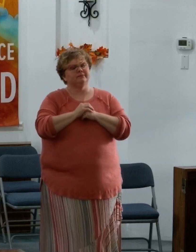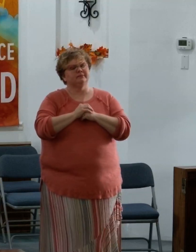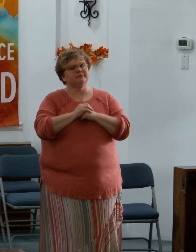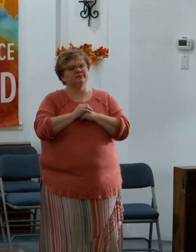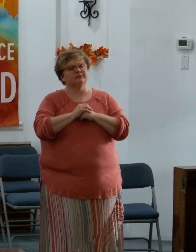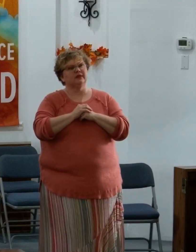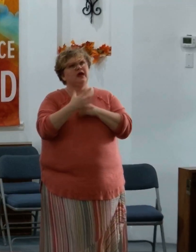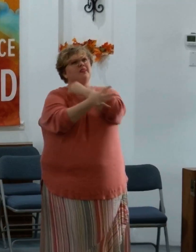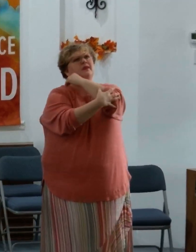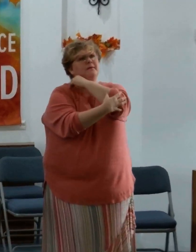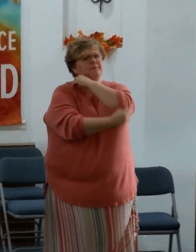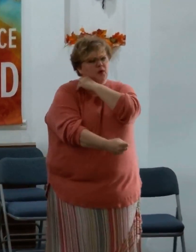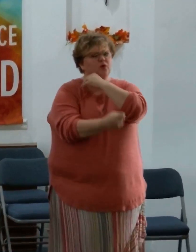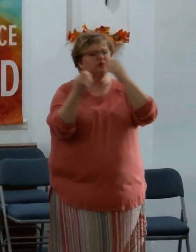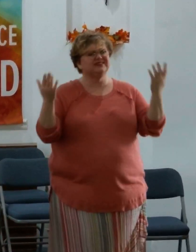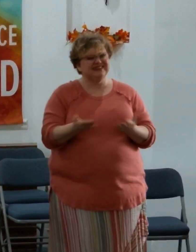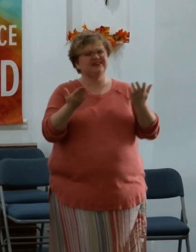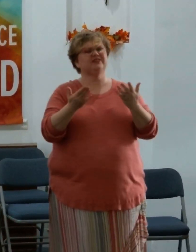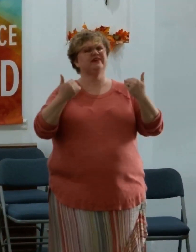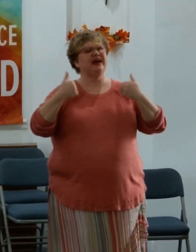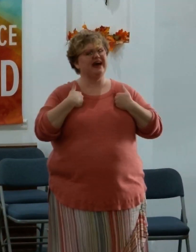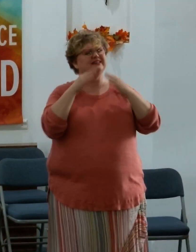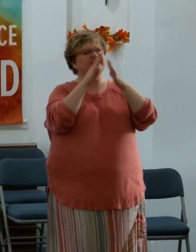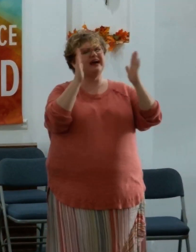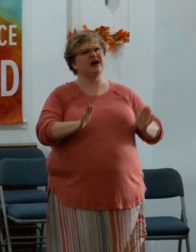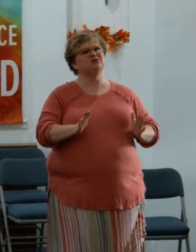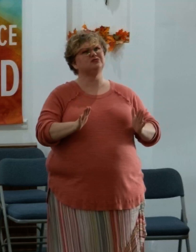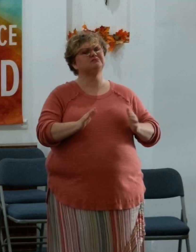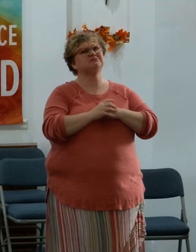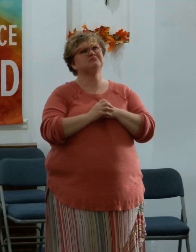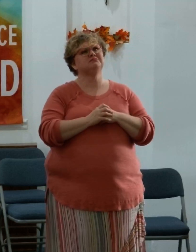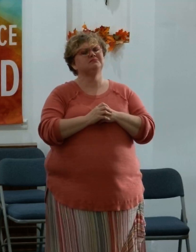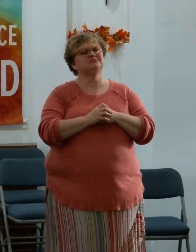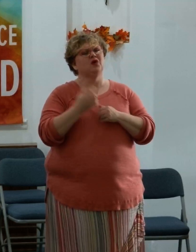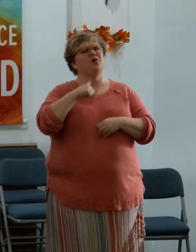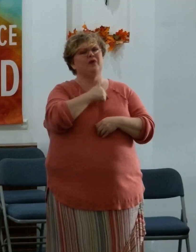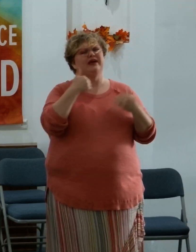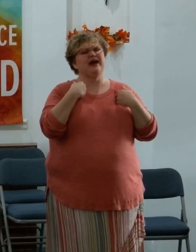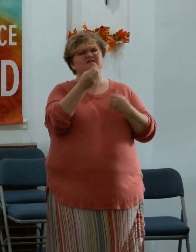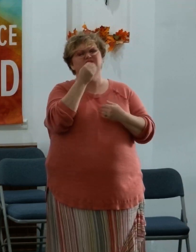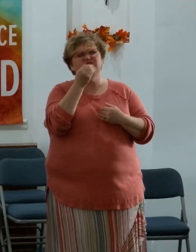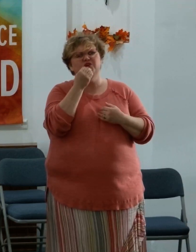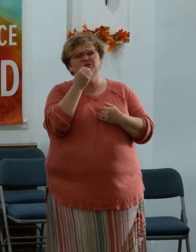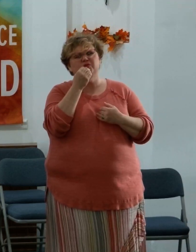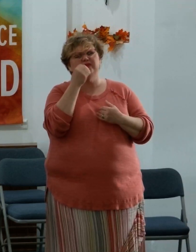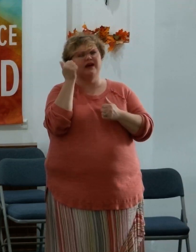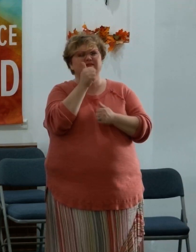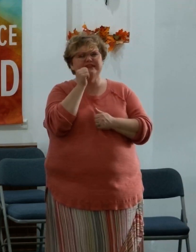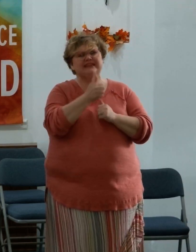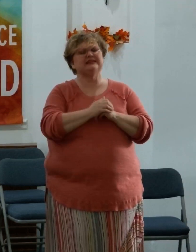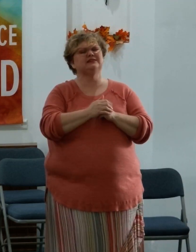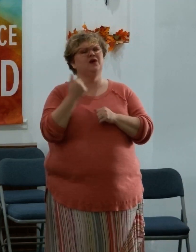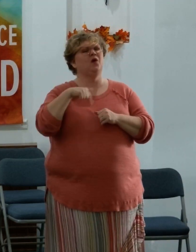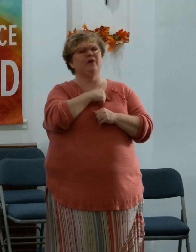Even the poorest among us has a house to live in. We have food before us every day.